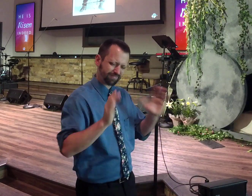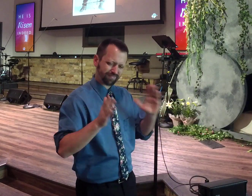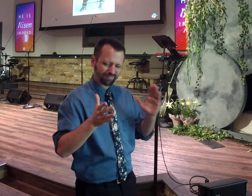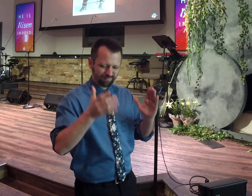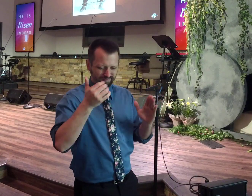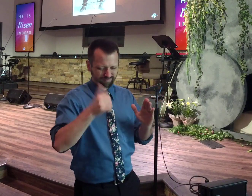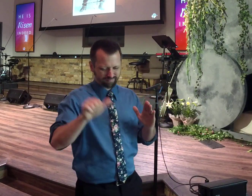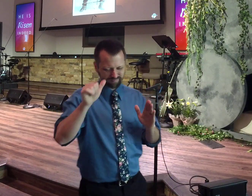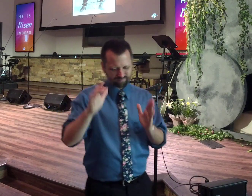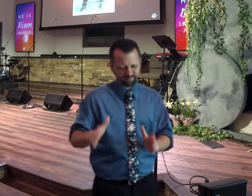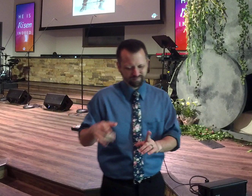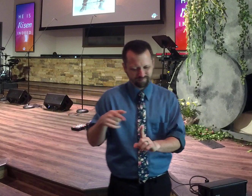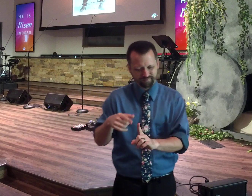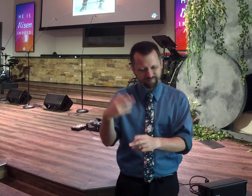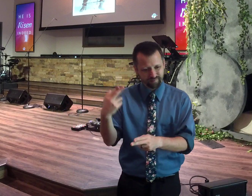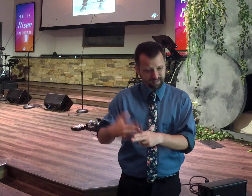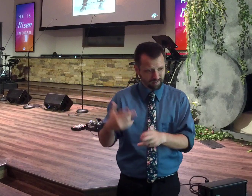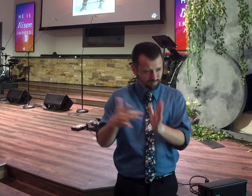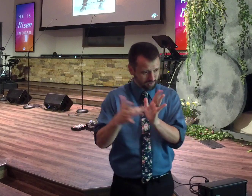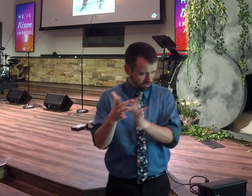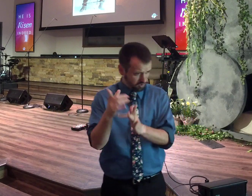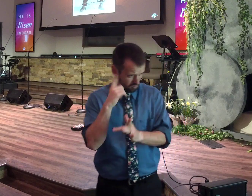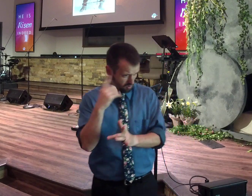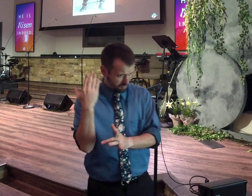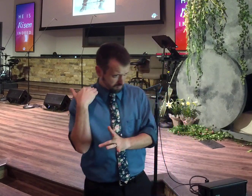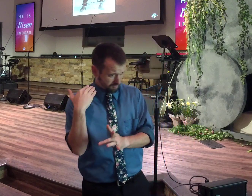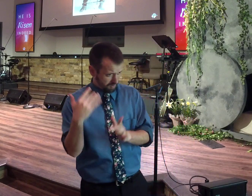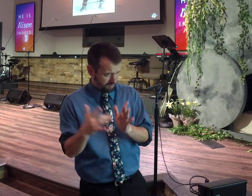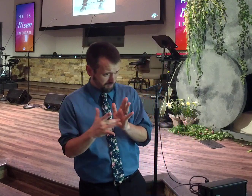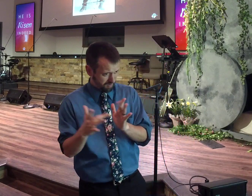of the person named Jesus Christ?